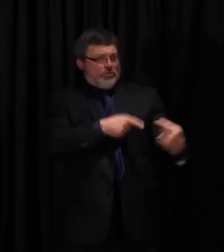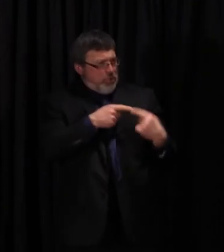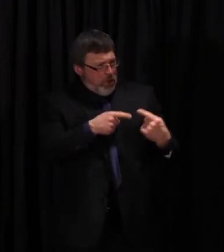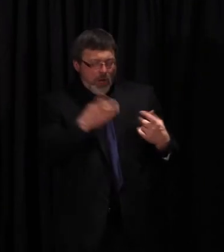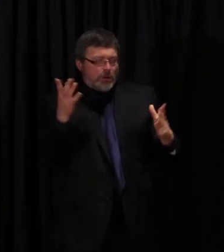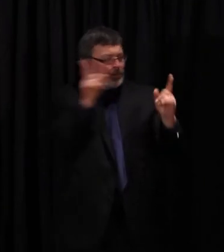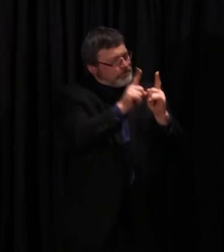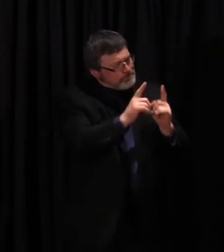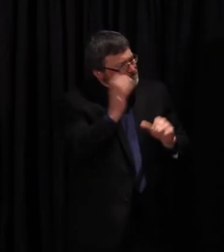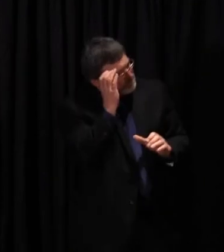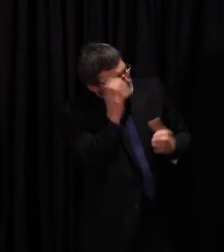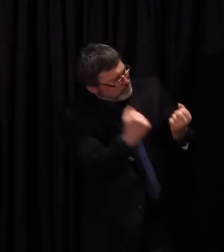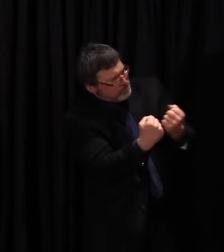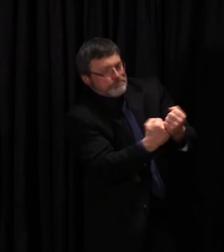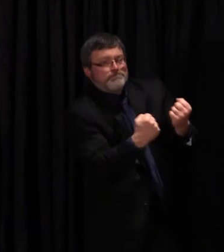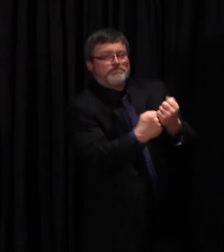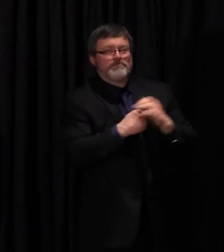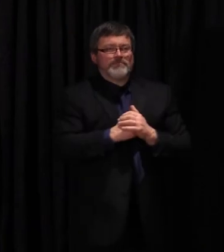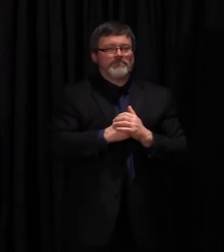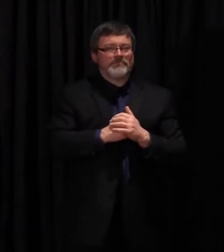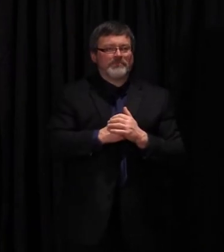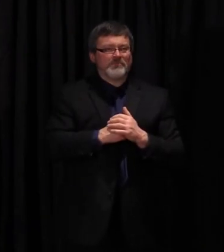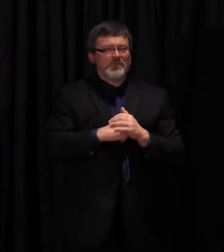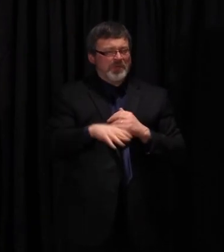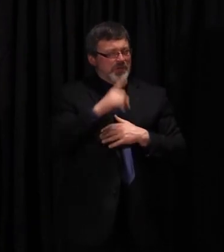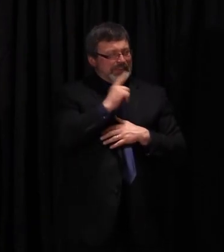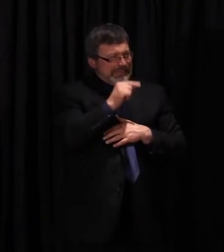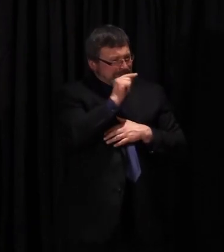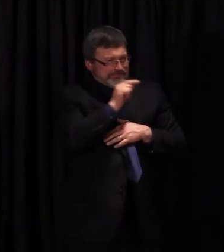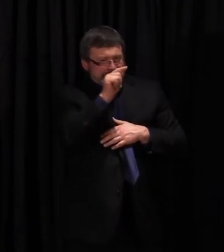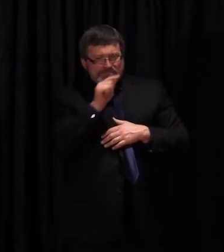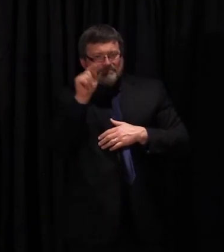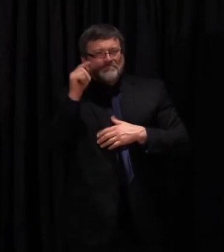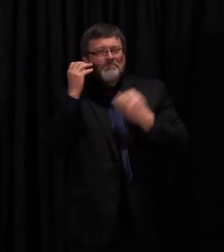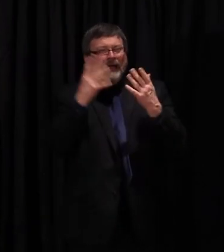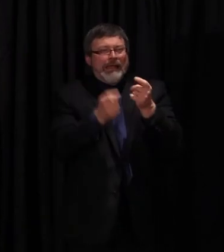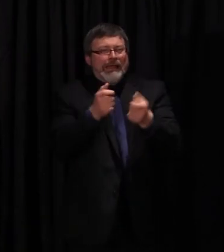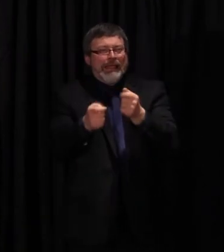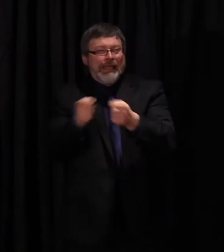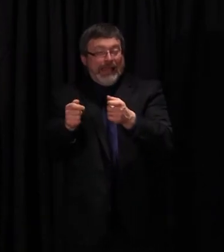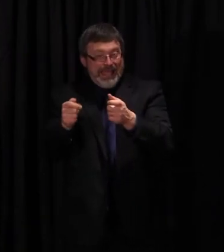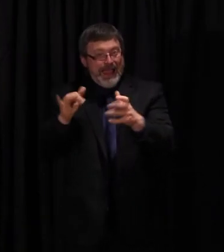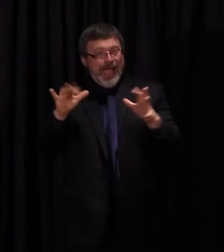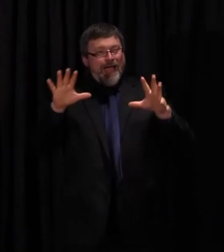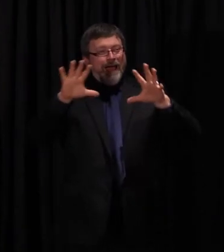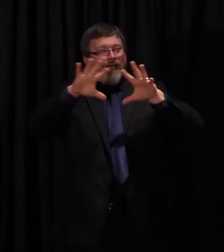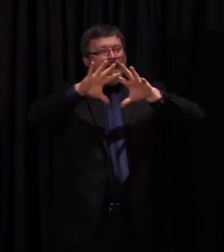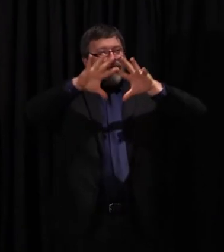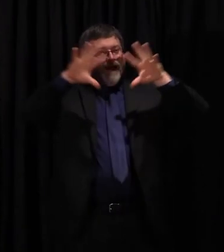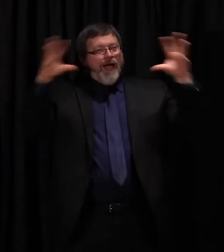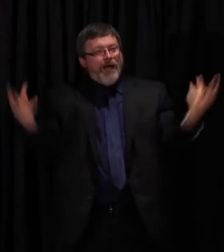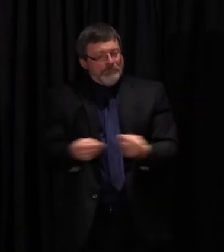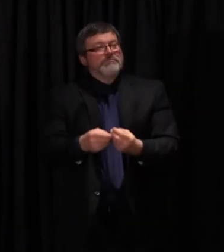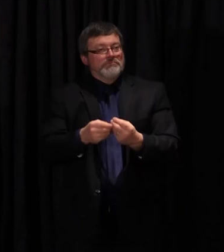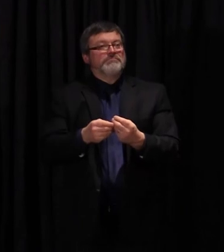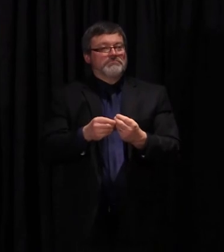It's the little things, along with the big, that will make certain we meet this moment.